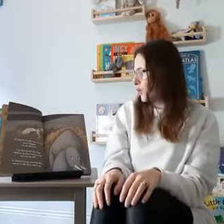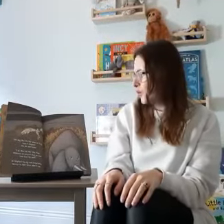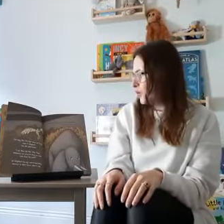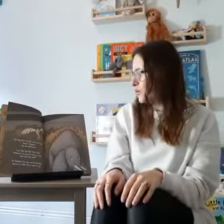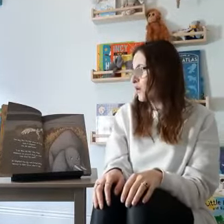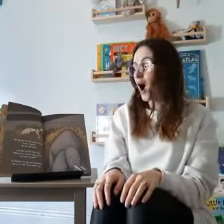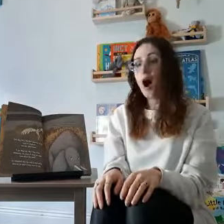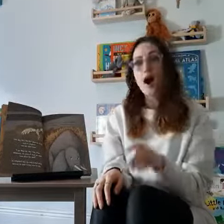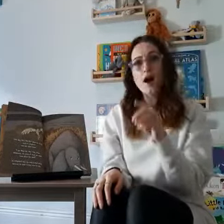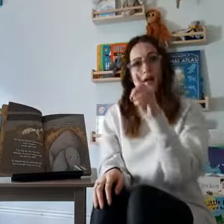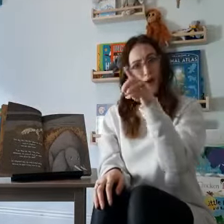Who are you?